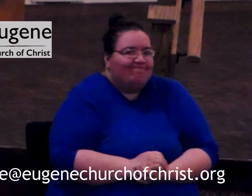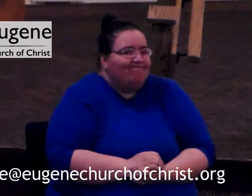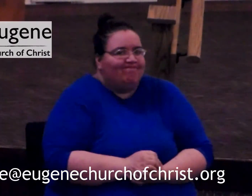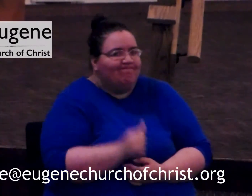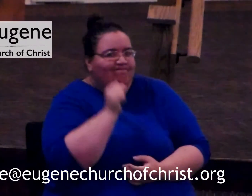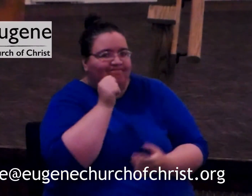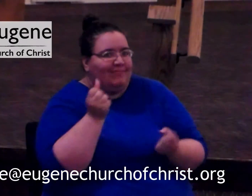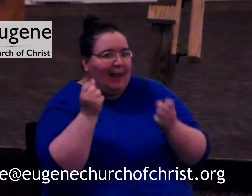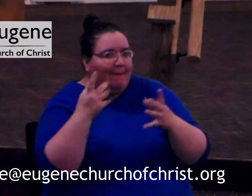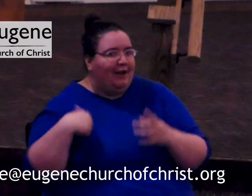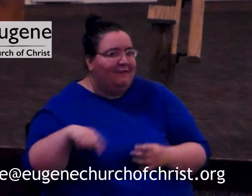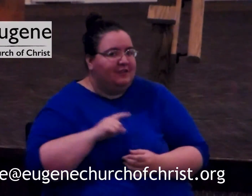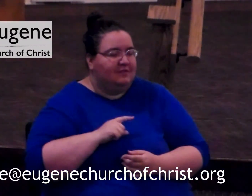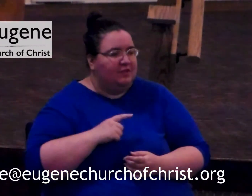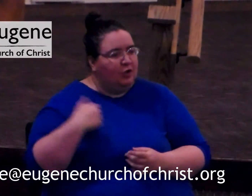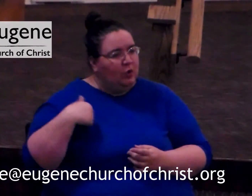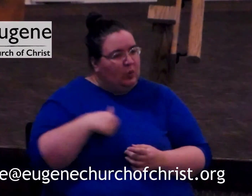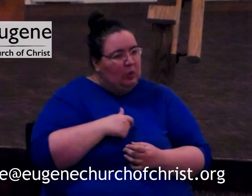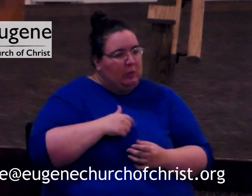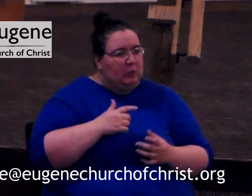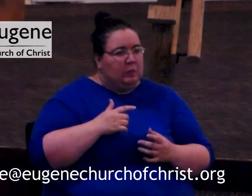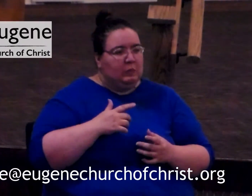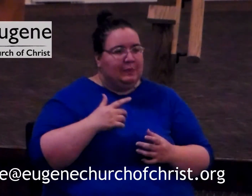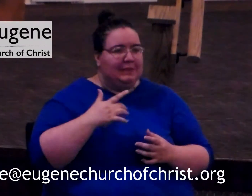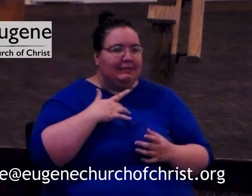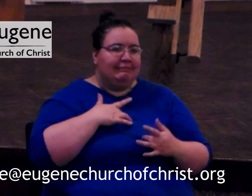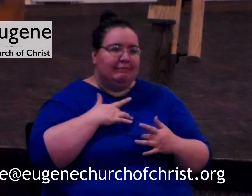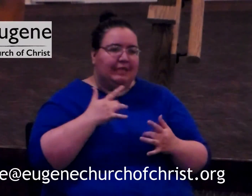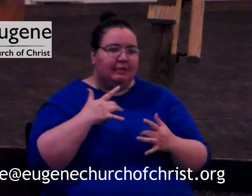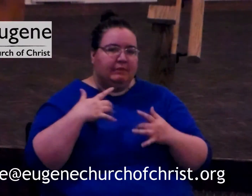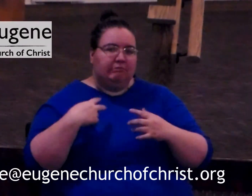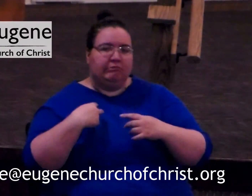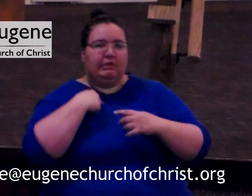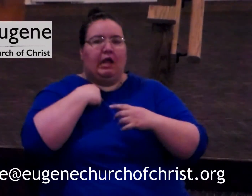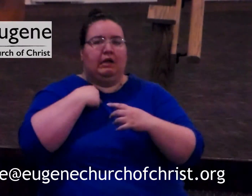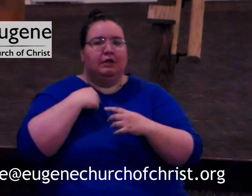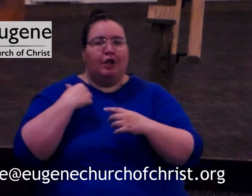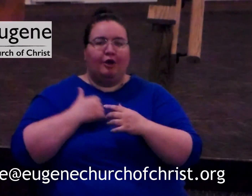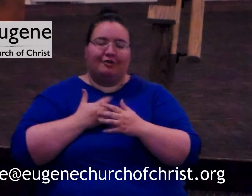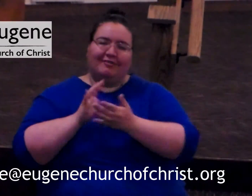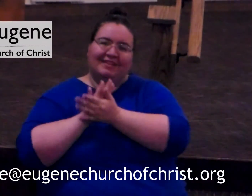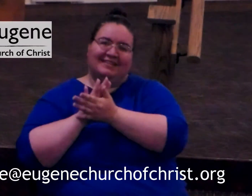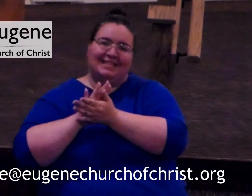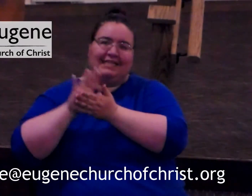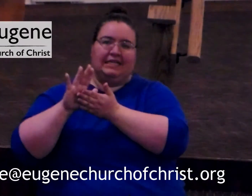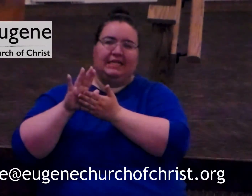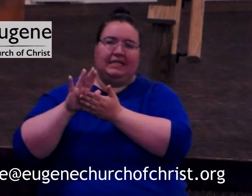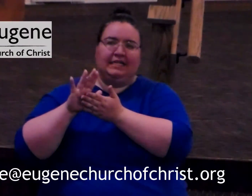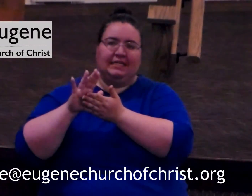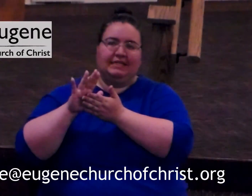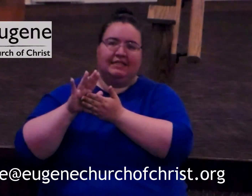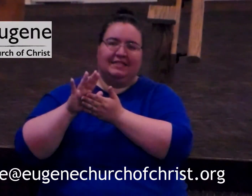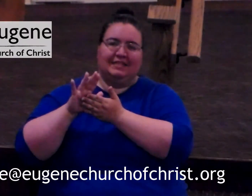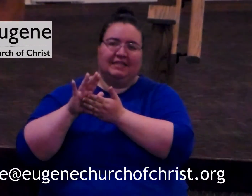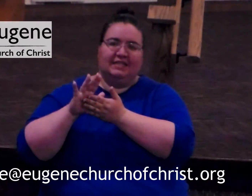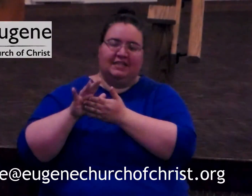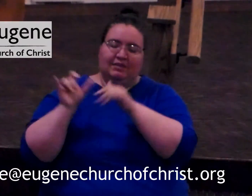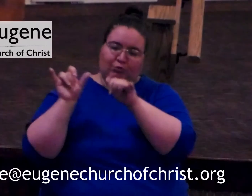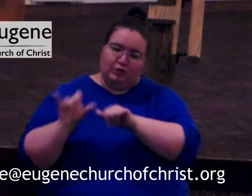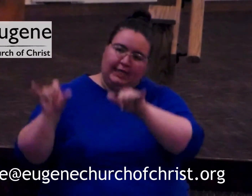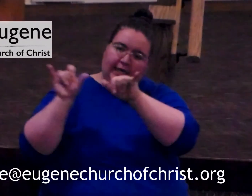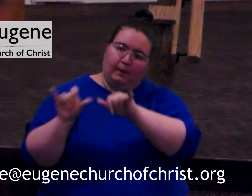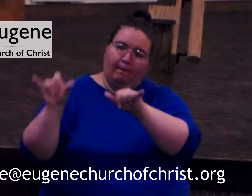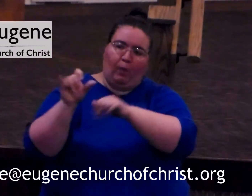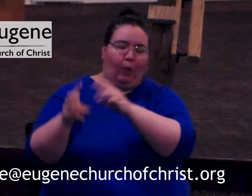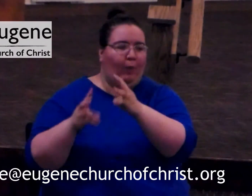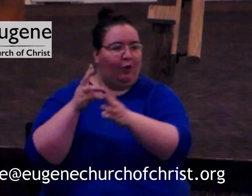We get caught up in a much cleaner, more predictable kind of world. And Jesus would say to us, that's not always